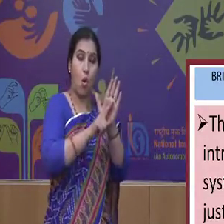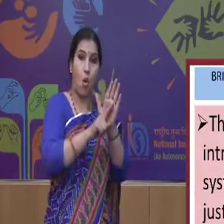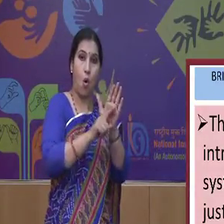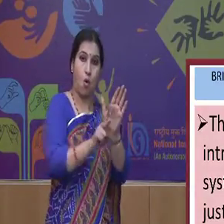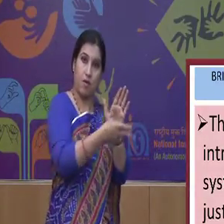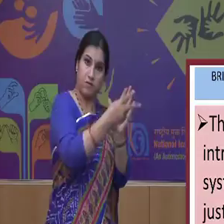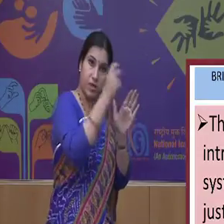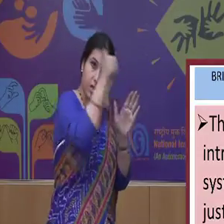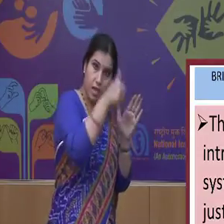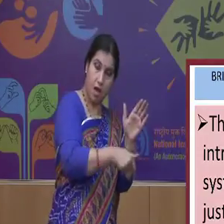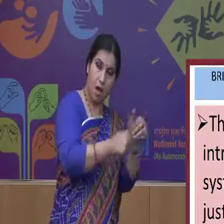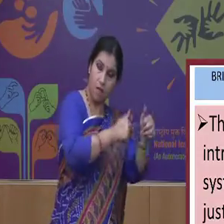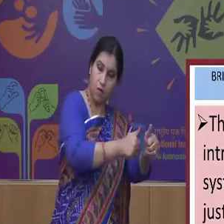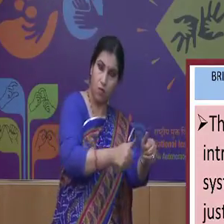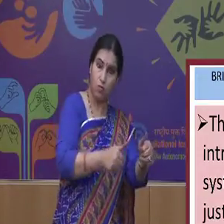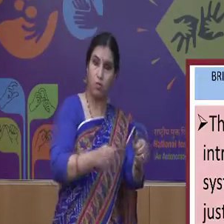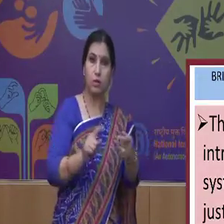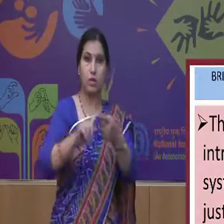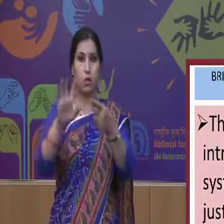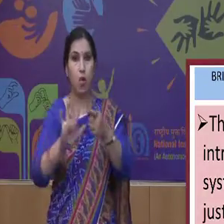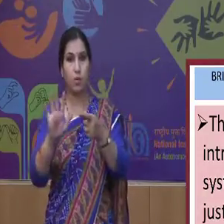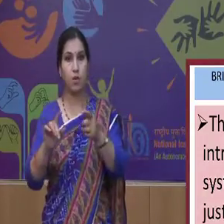laws for Indians and Europeans.